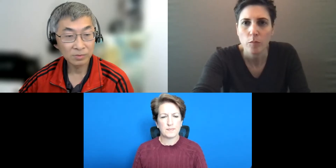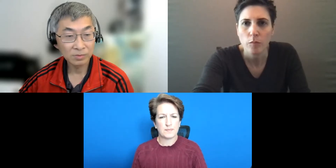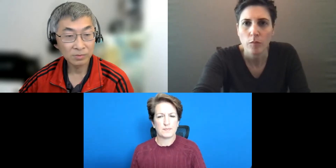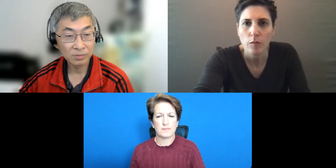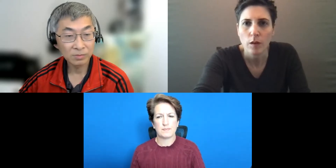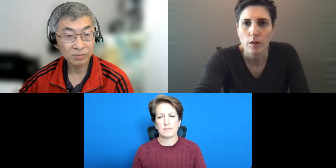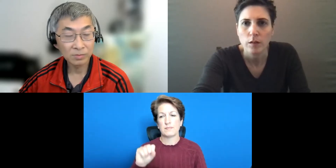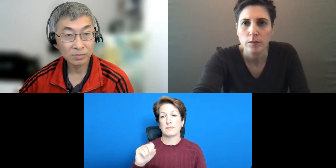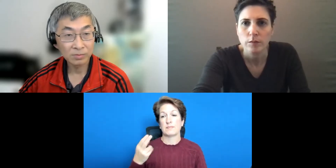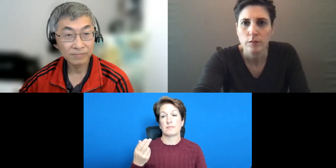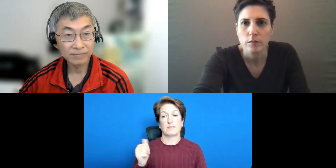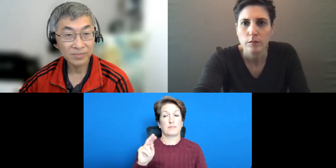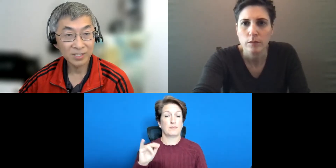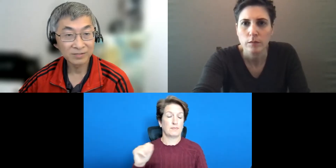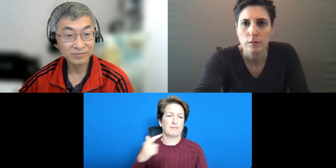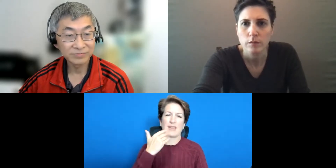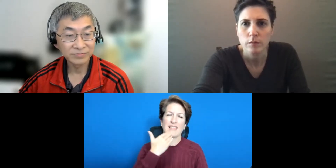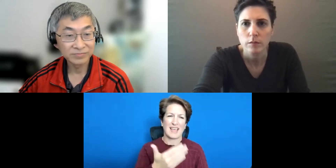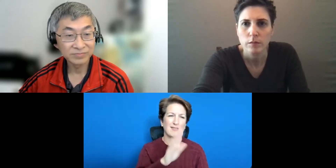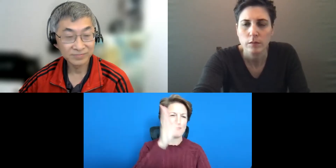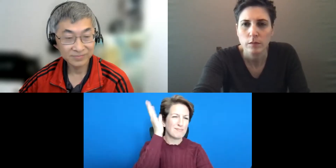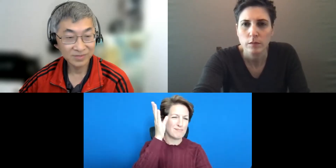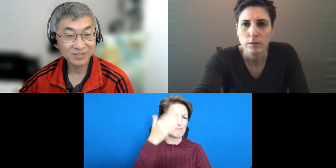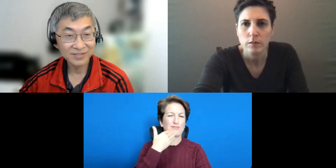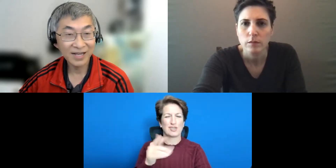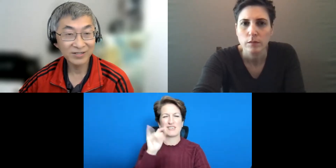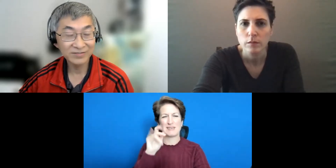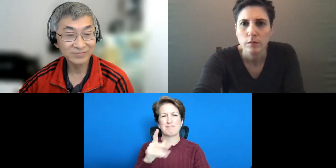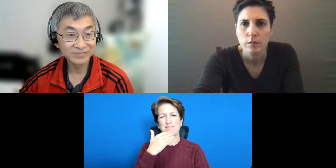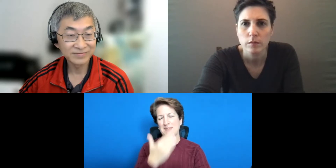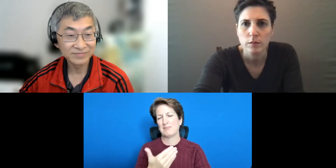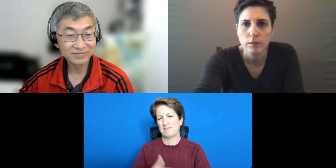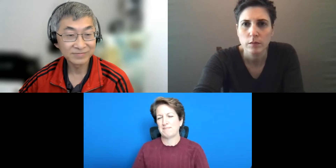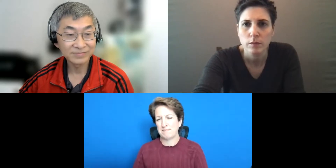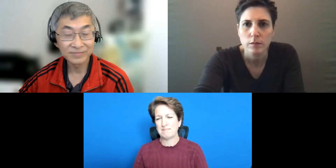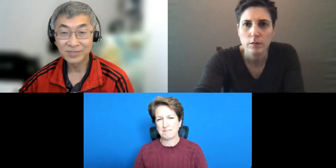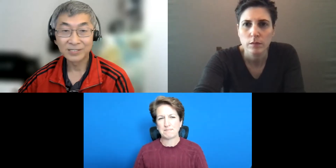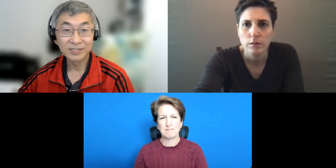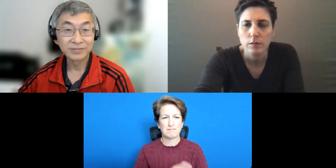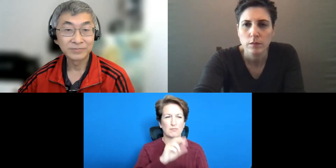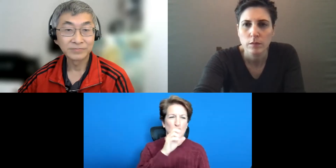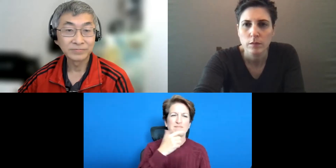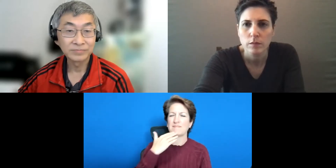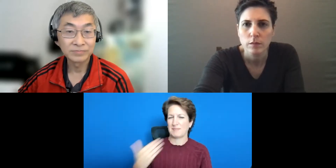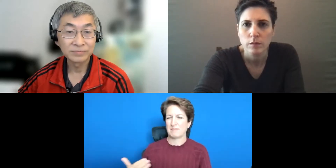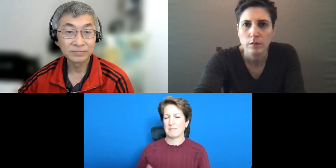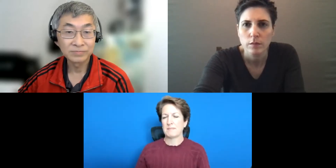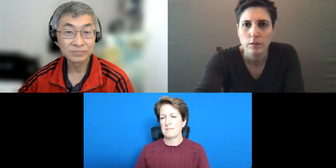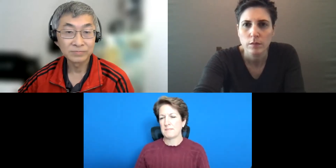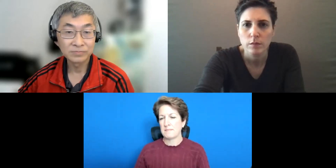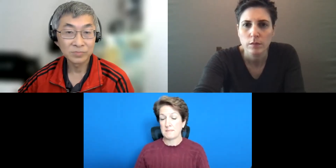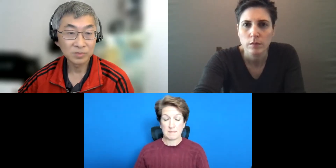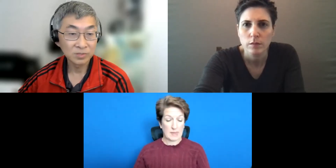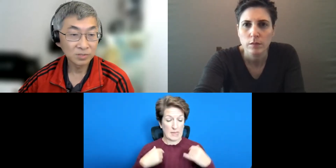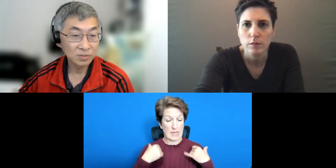We really appreciate your presentation and your great tips. Thank you. Thank you. I am now going